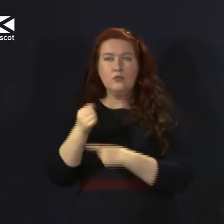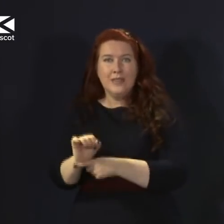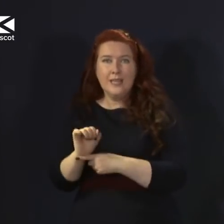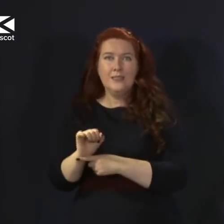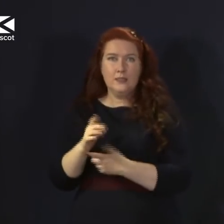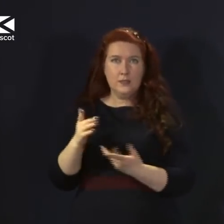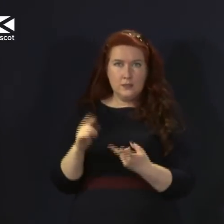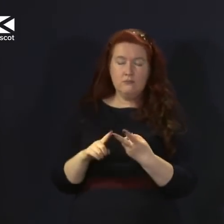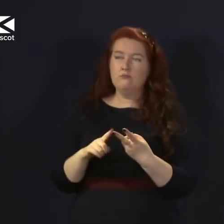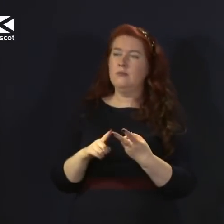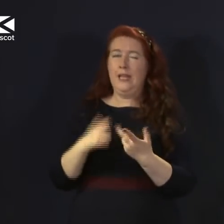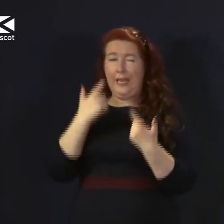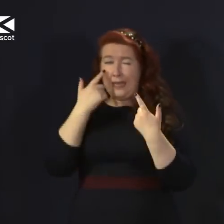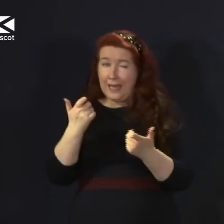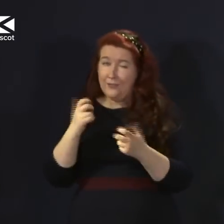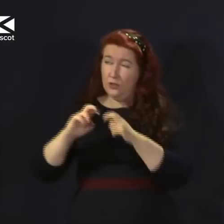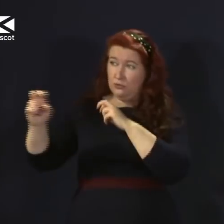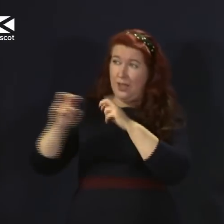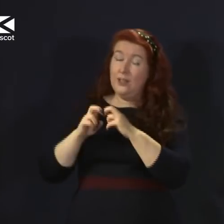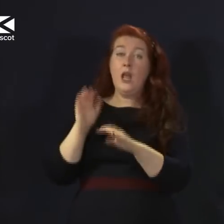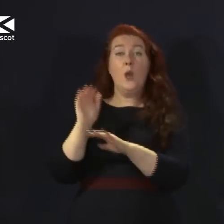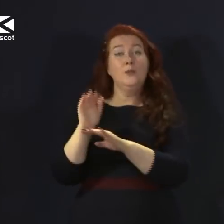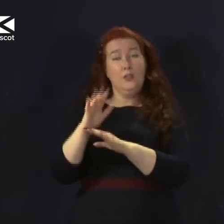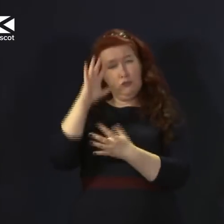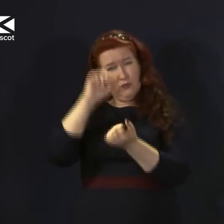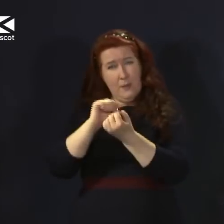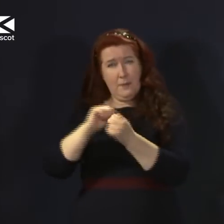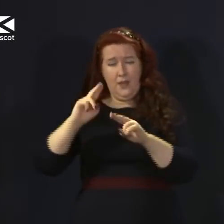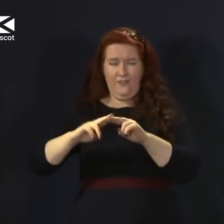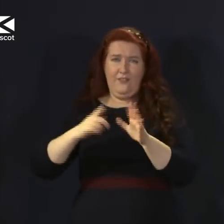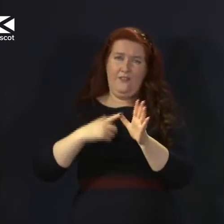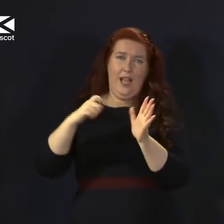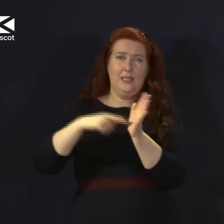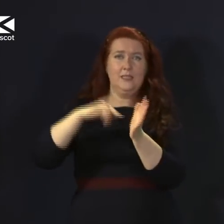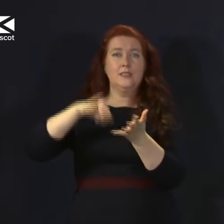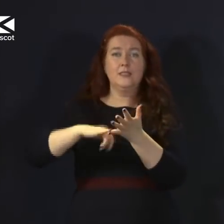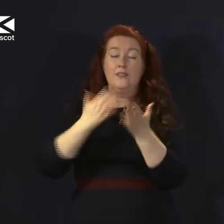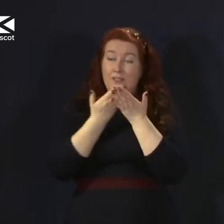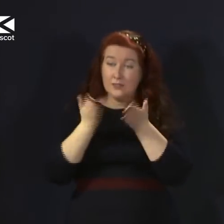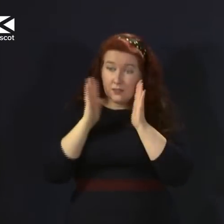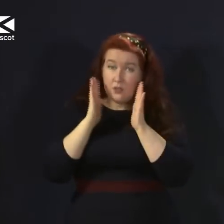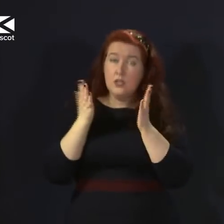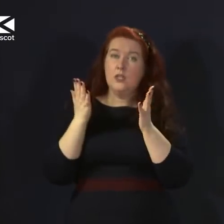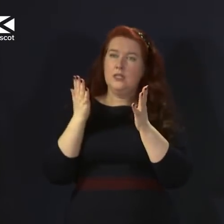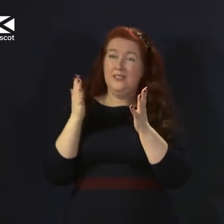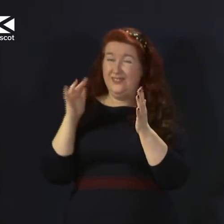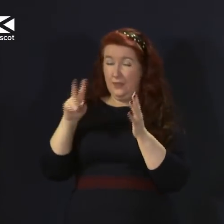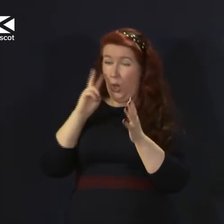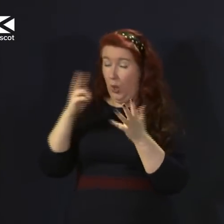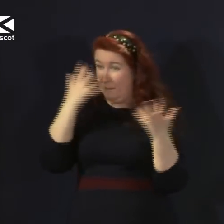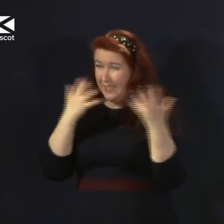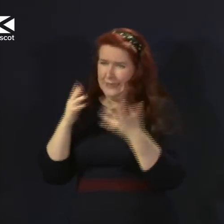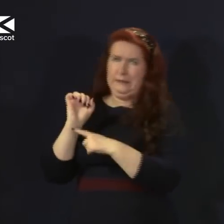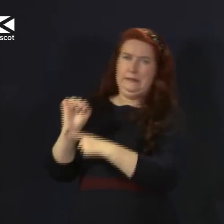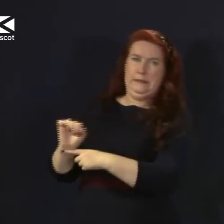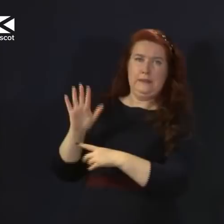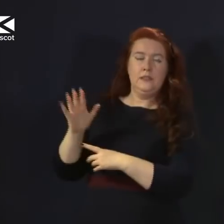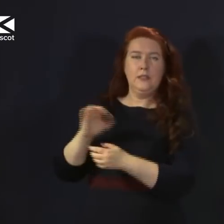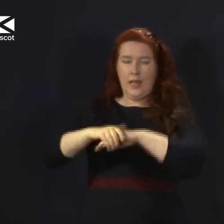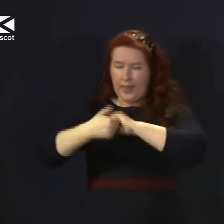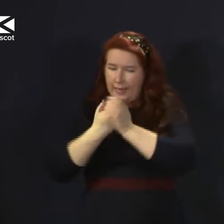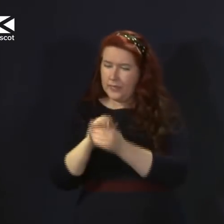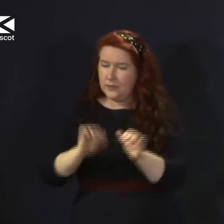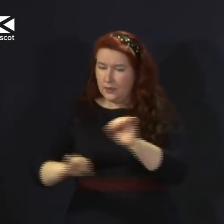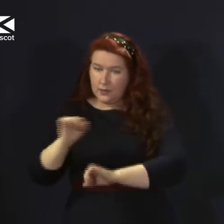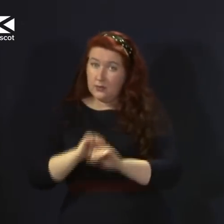you're outside, still remember facts. Wear your face covering, avoid places that are busy, clean your hands and surfaces.